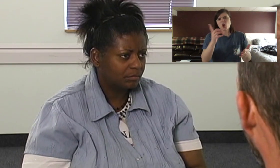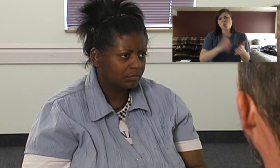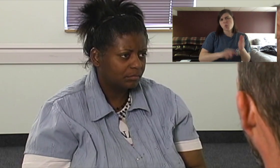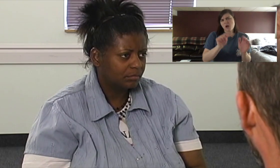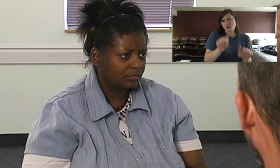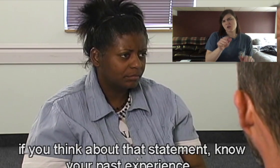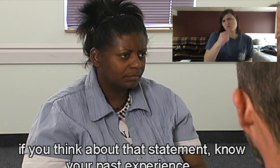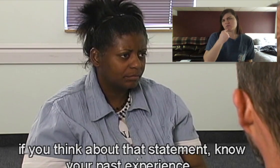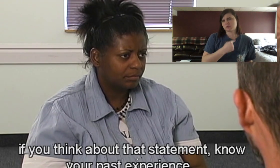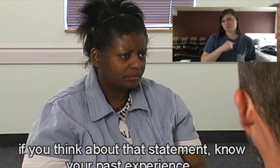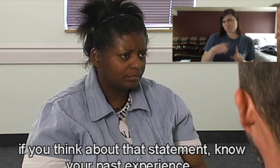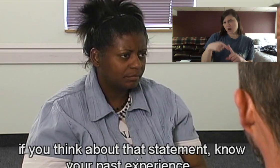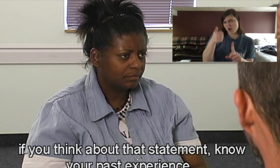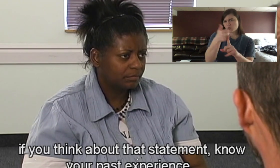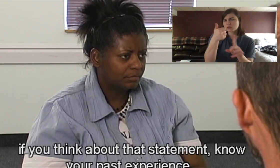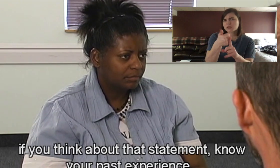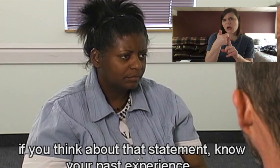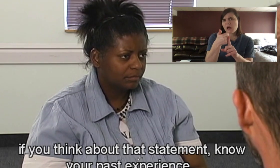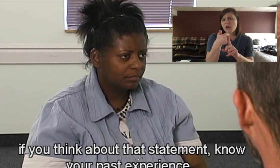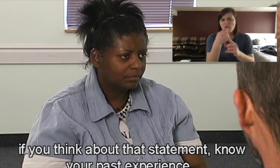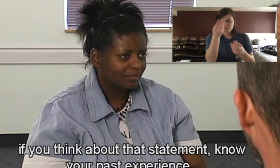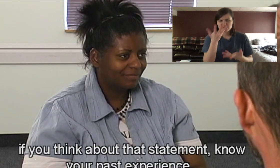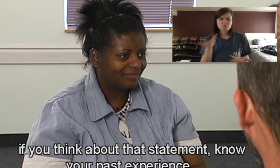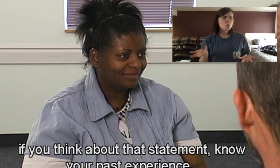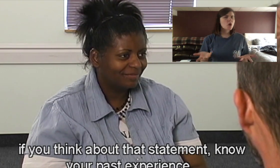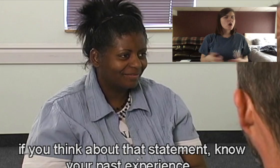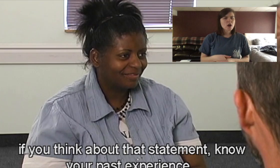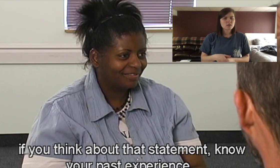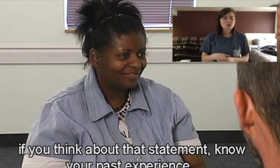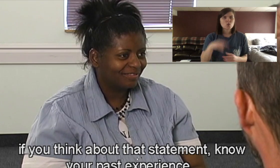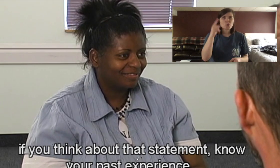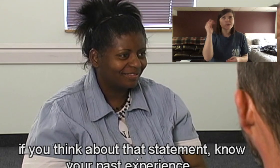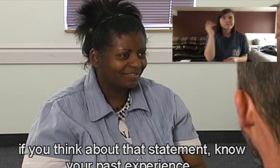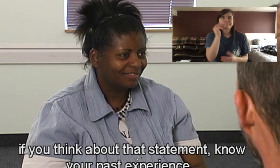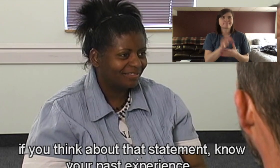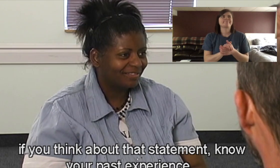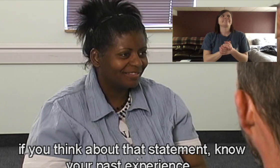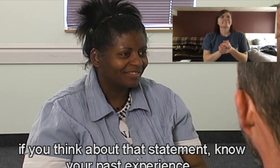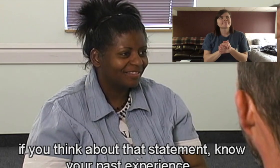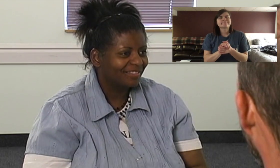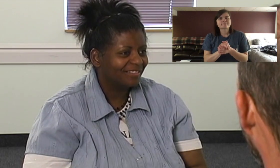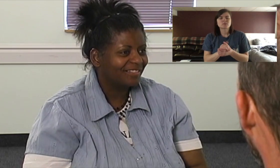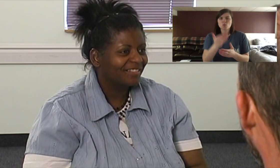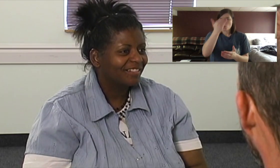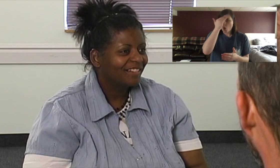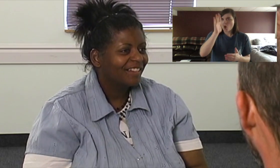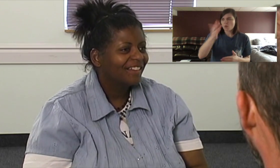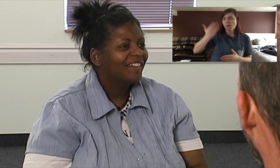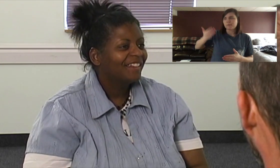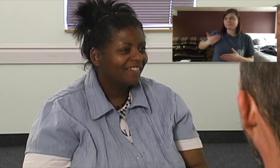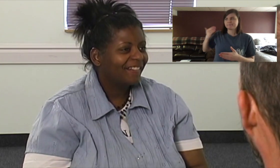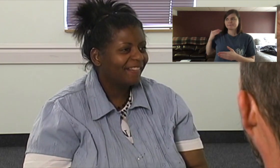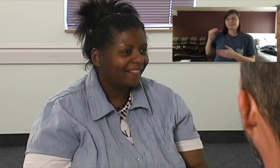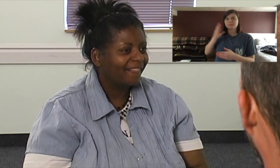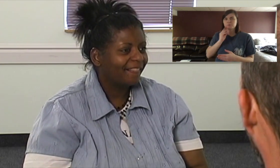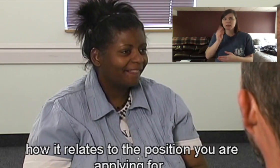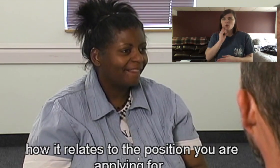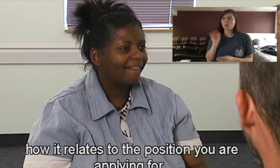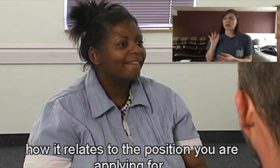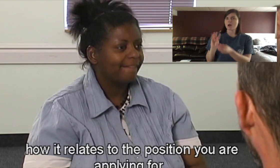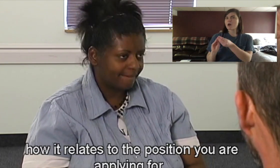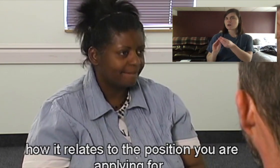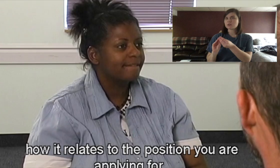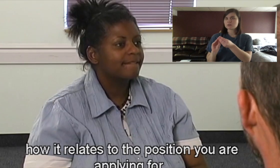what can you tell me about yourself? If you think of that statement, know your past experience,